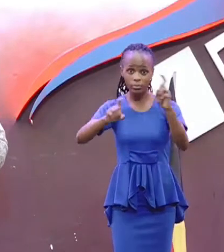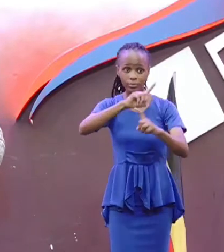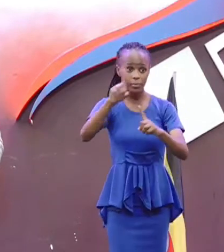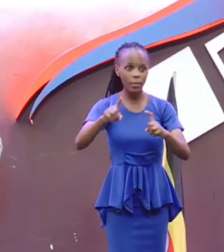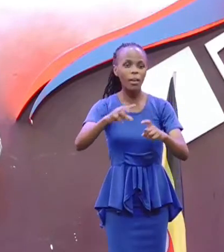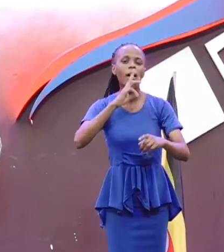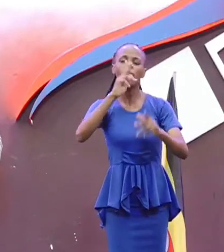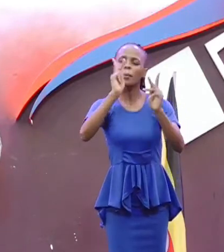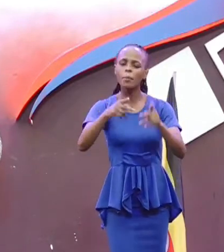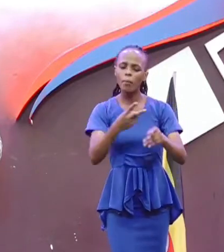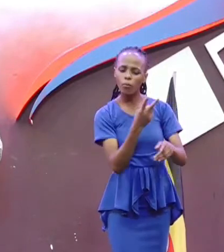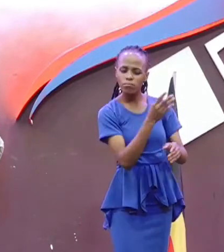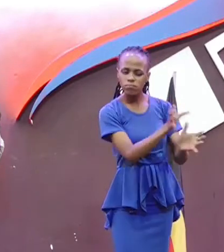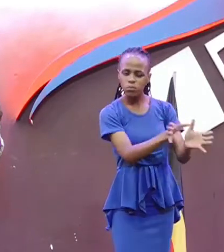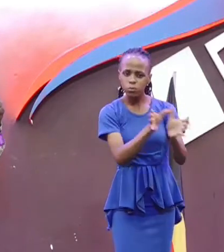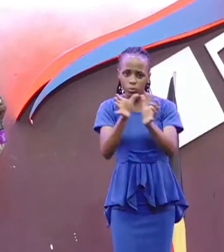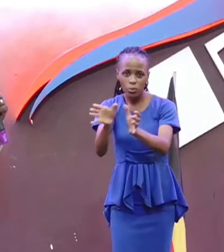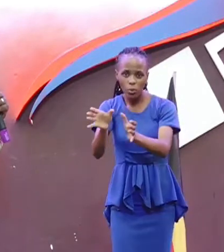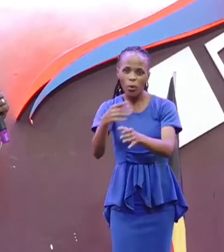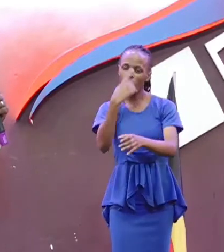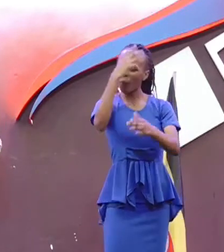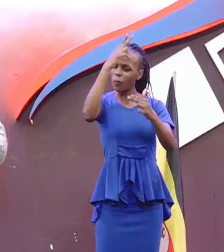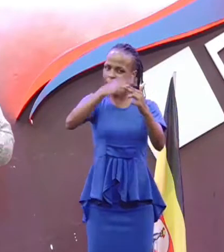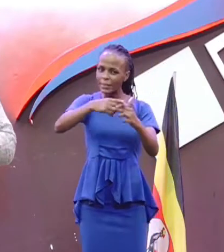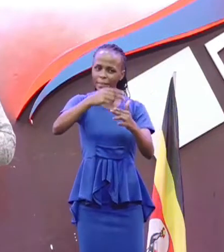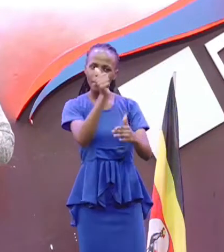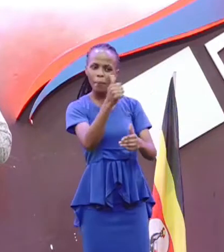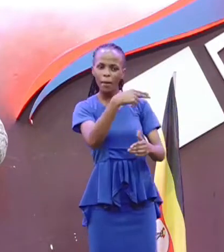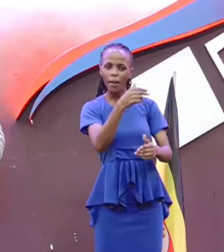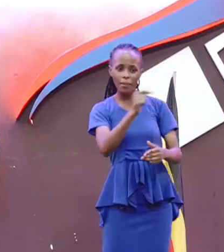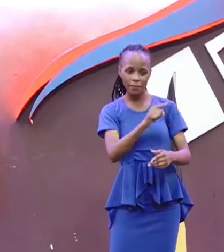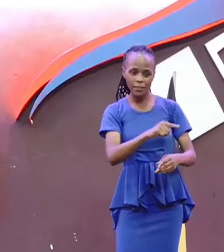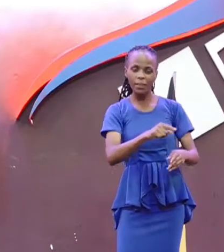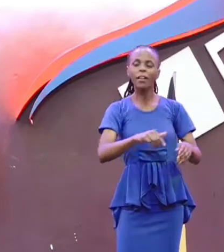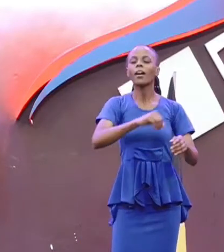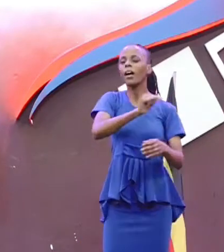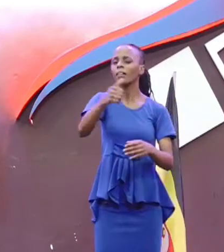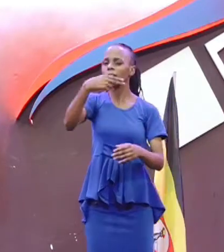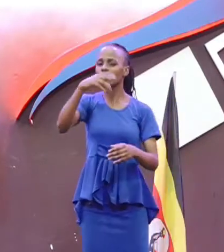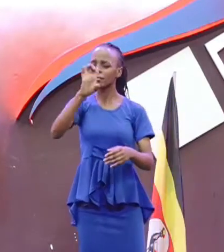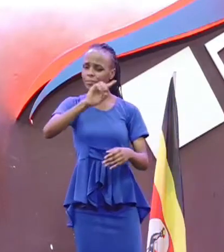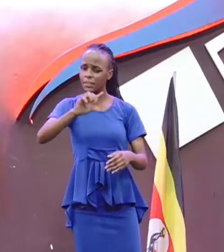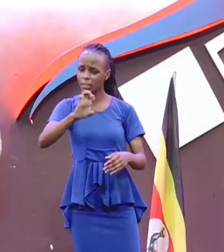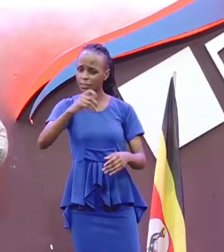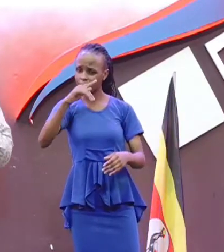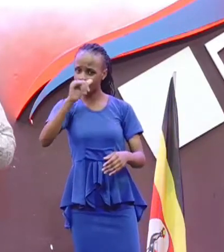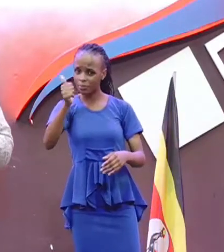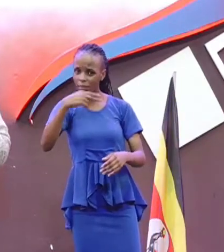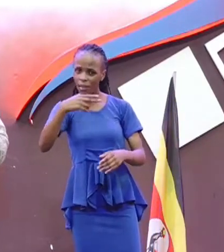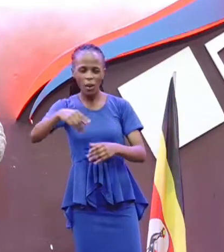this question are the two kinds of people. Akaz, one called Ahaz Kezekiah, and one called